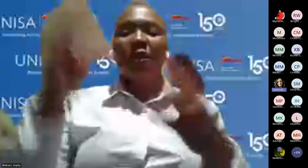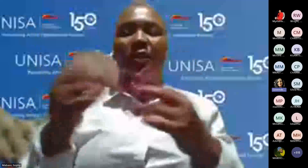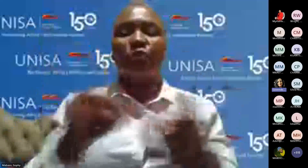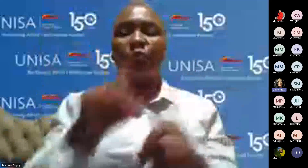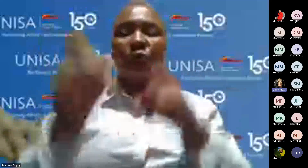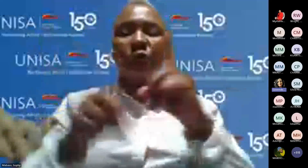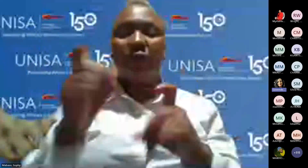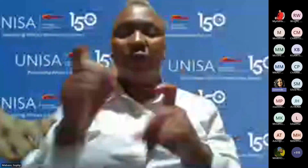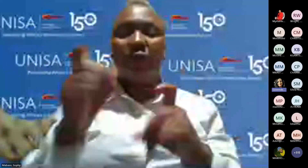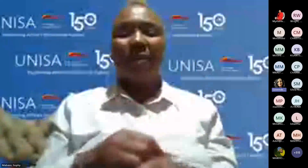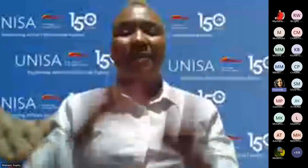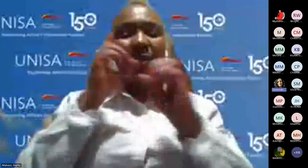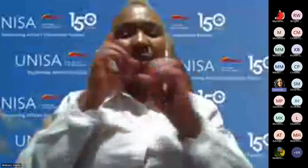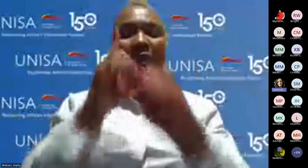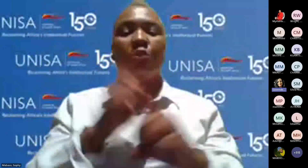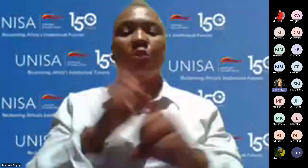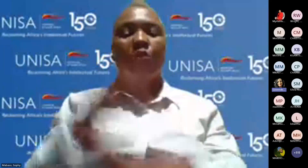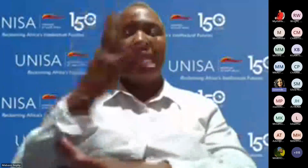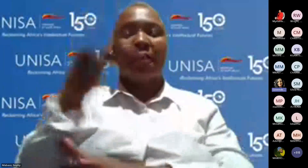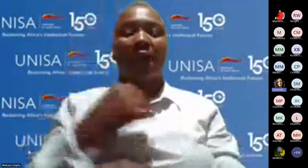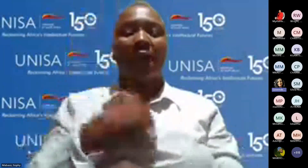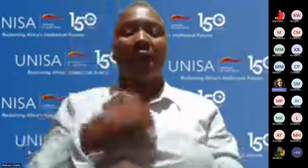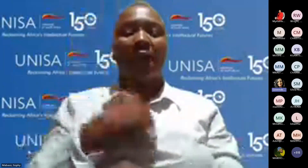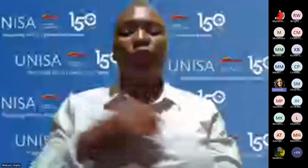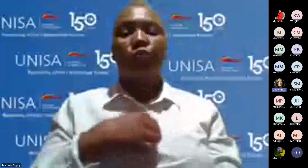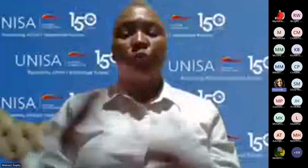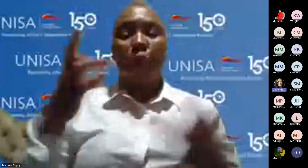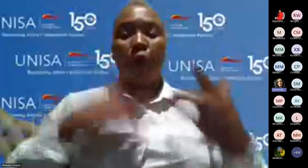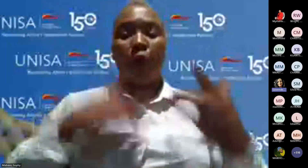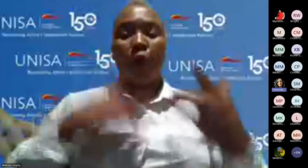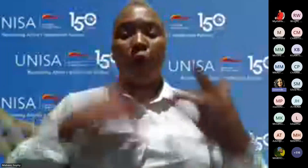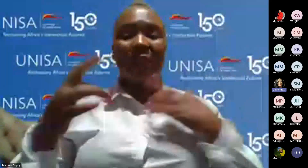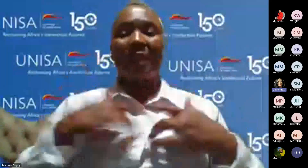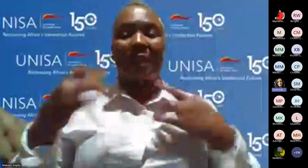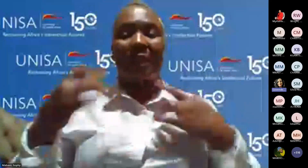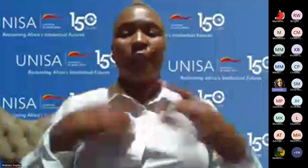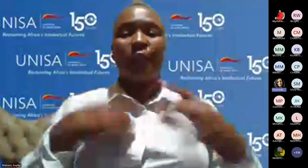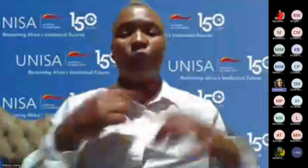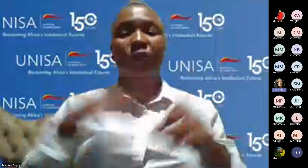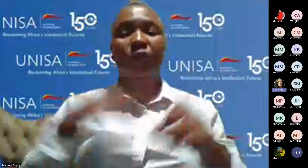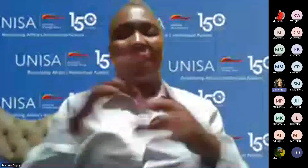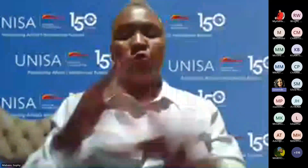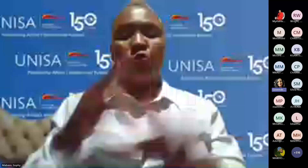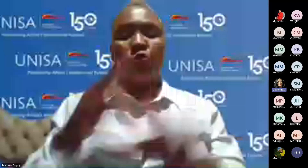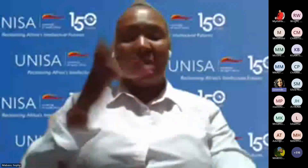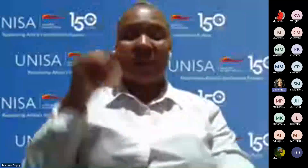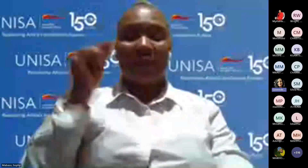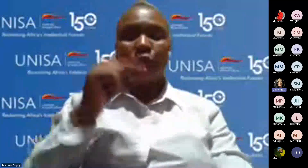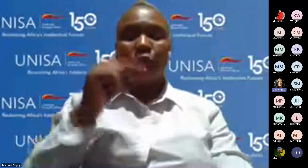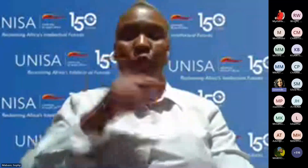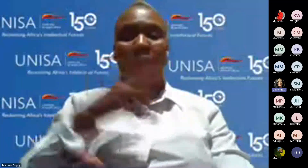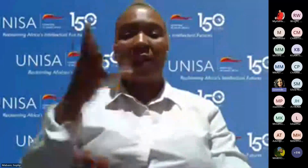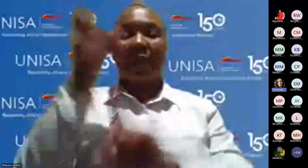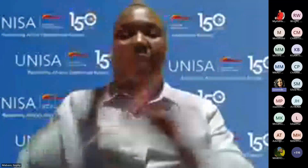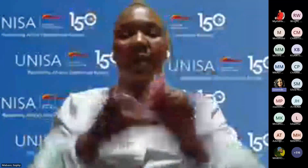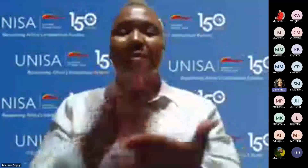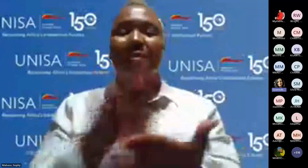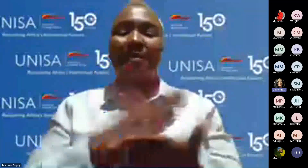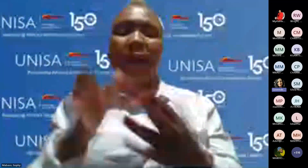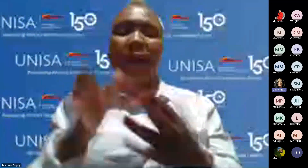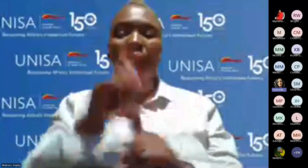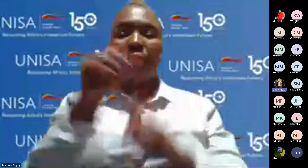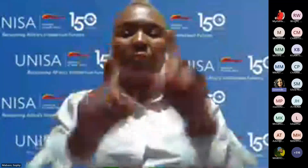the lecturers, but we have noted your concern, and I think it would be addressed to the lecturers. Look, some of the